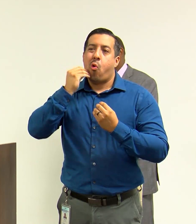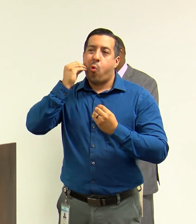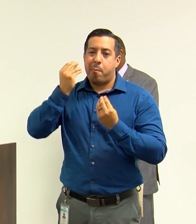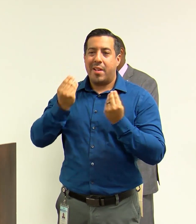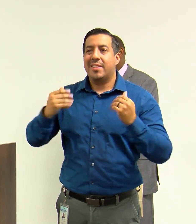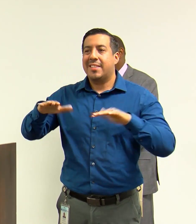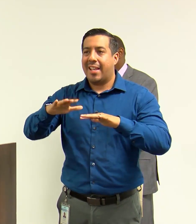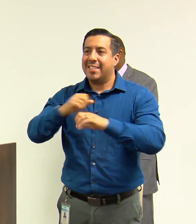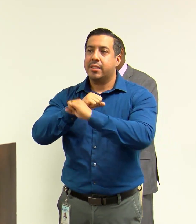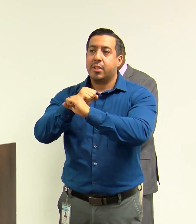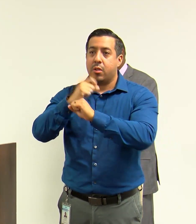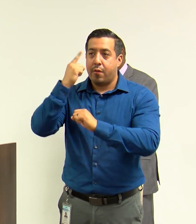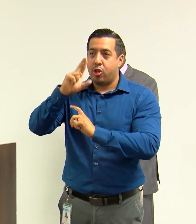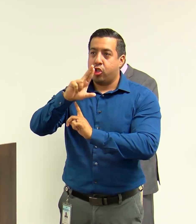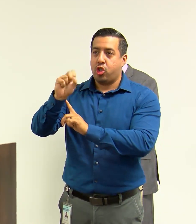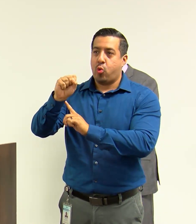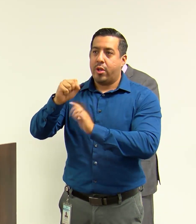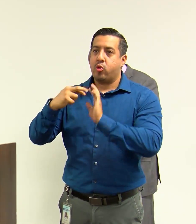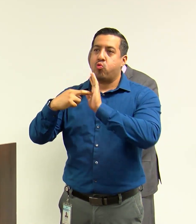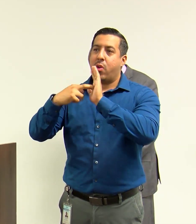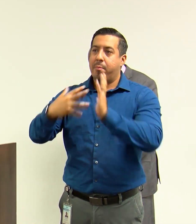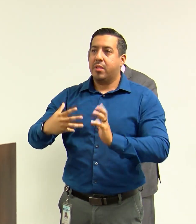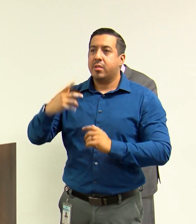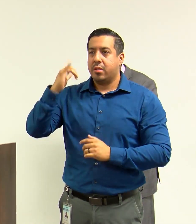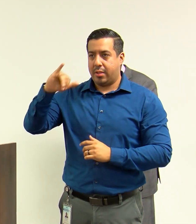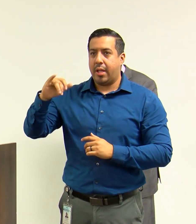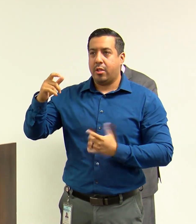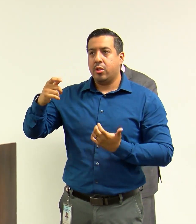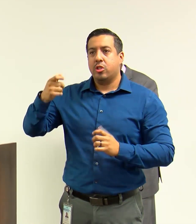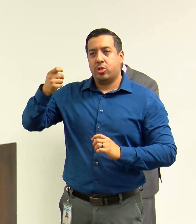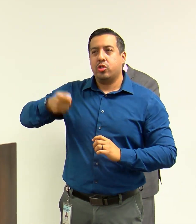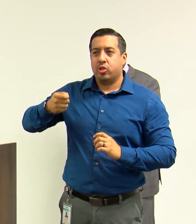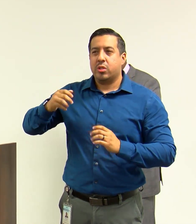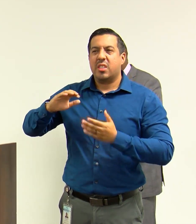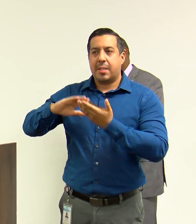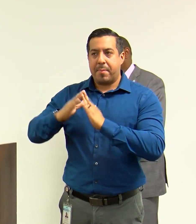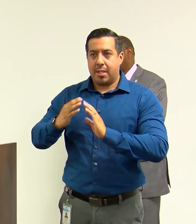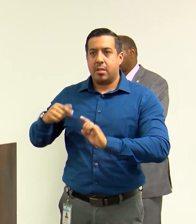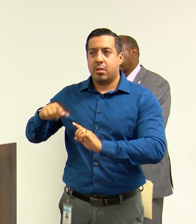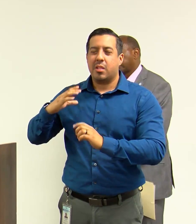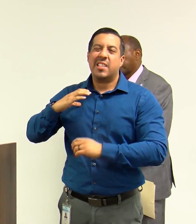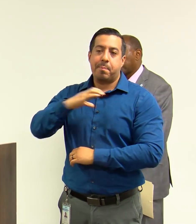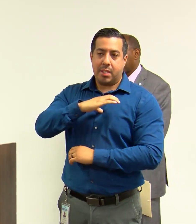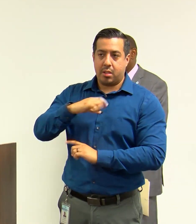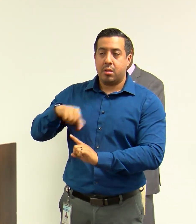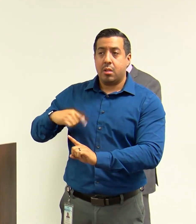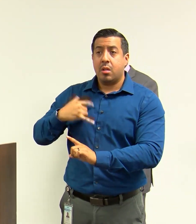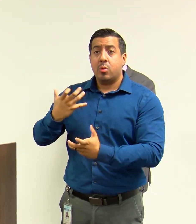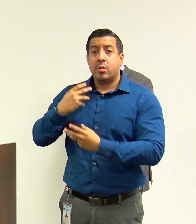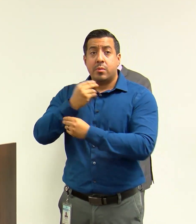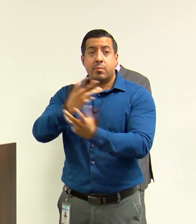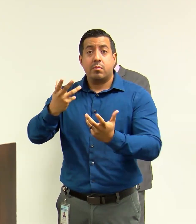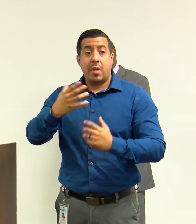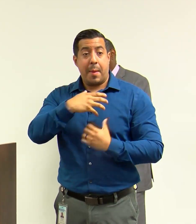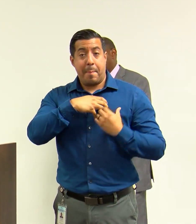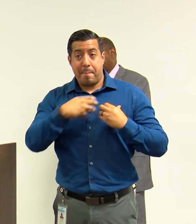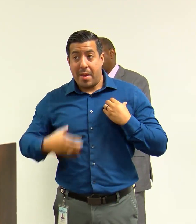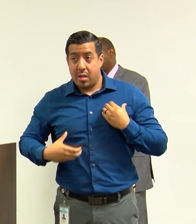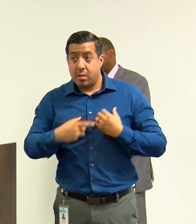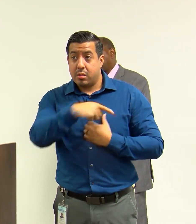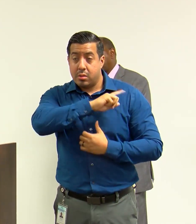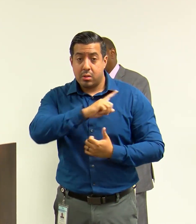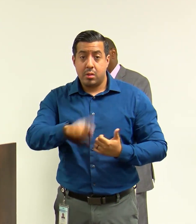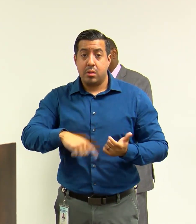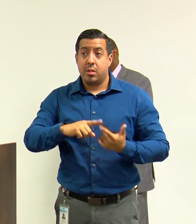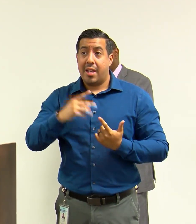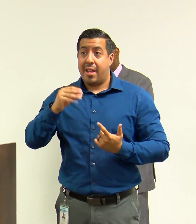the U.S. House of Representatives Judiciary Committee, I can truly say to both the mayor and